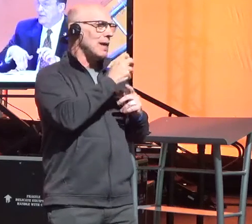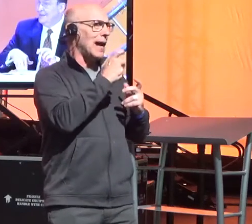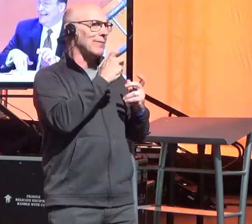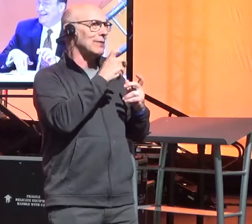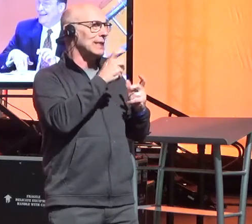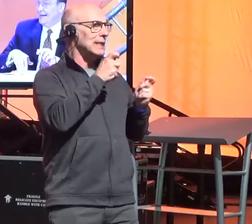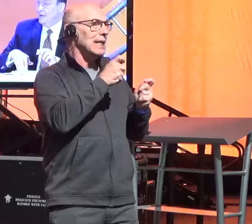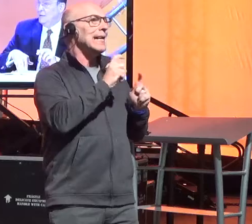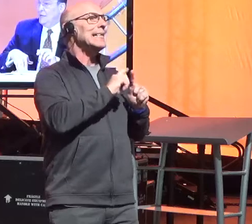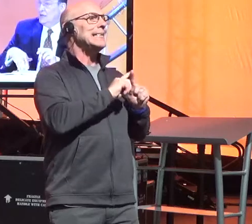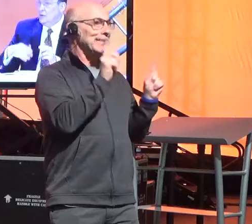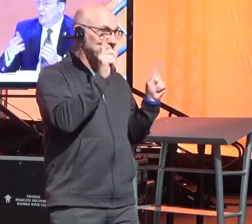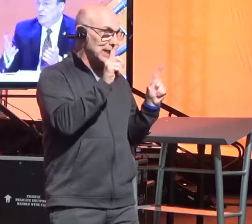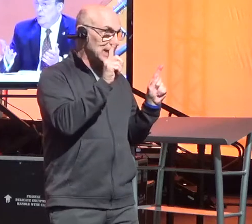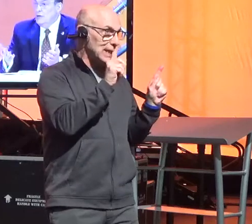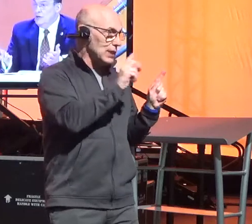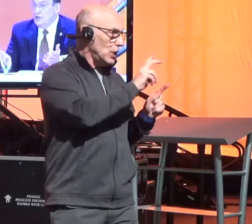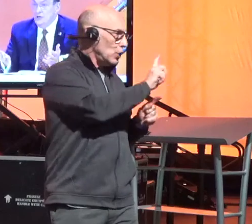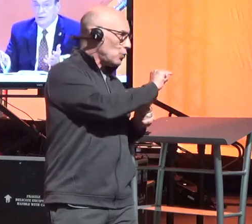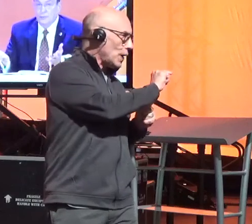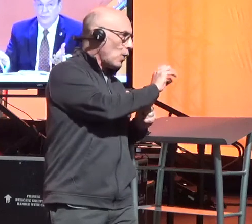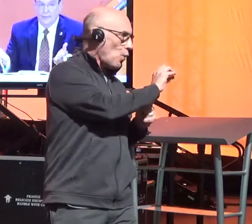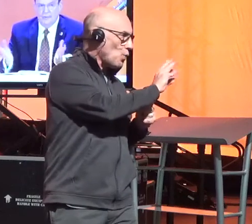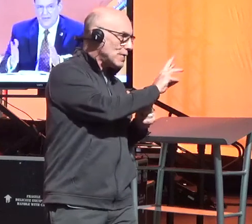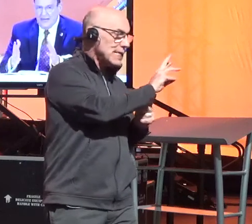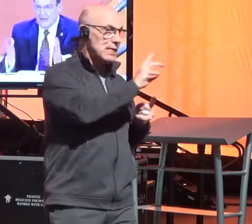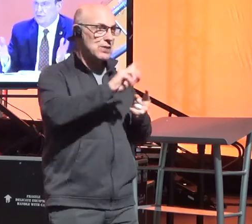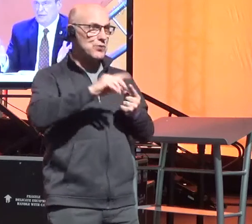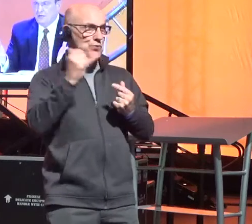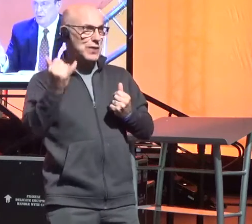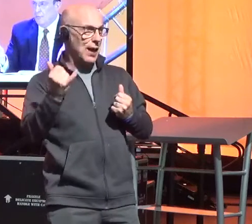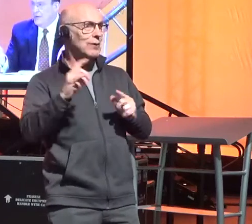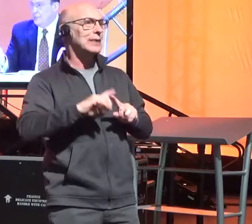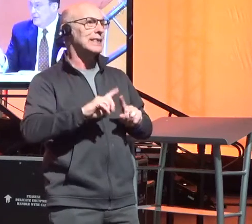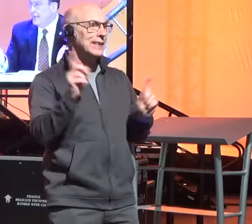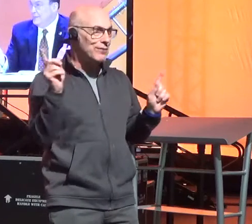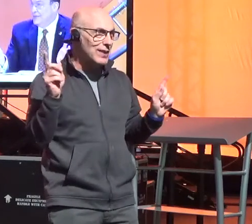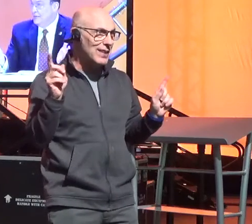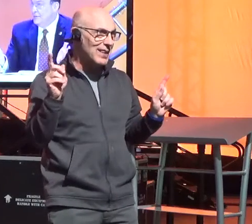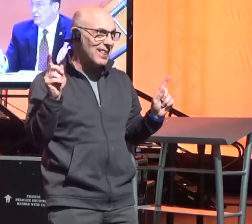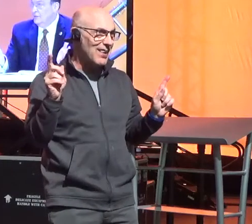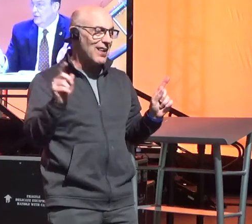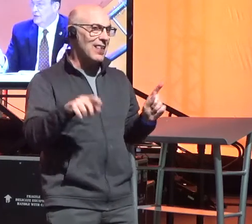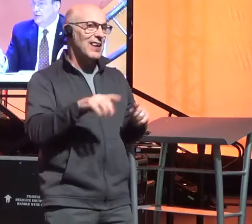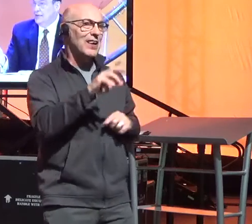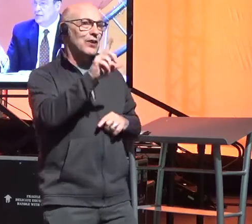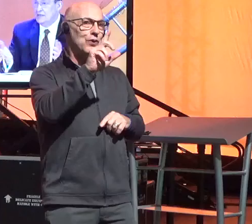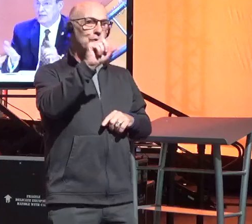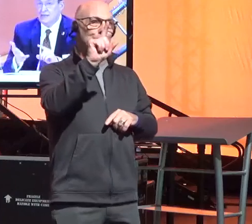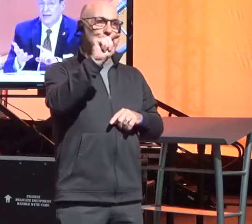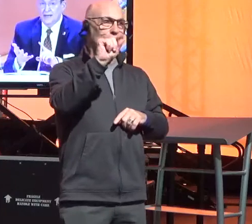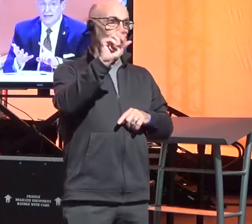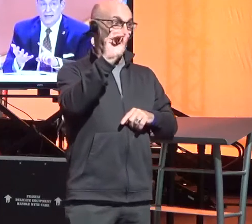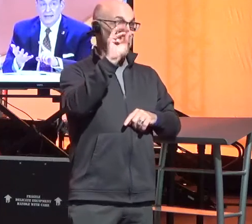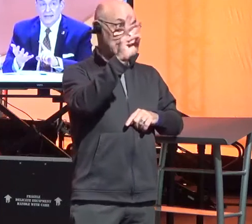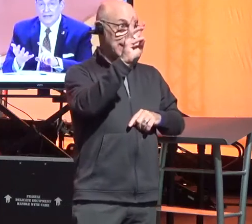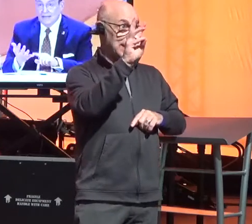2006 than now. So we knew it was an interesting group of people that came together in Louisville in 2006.